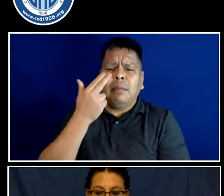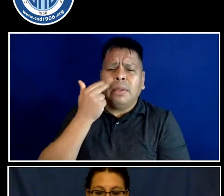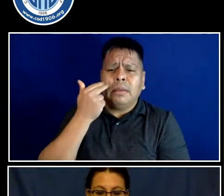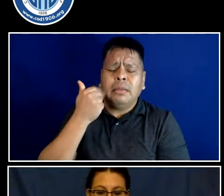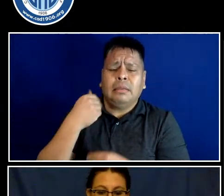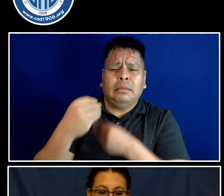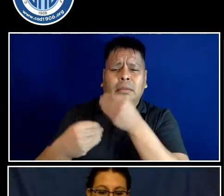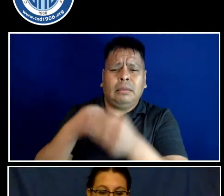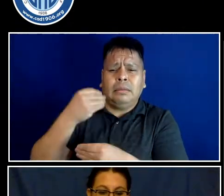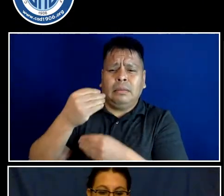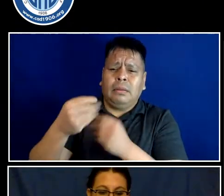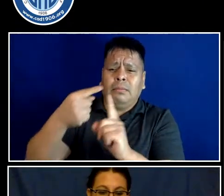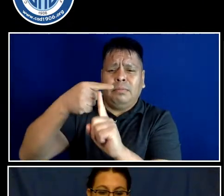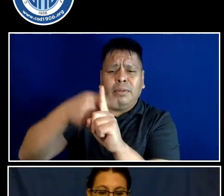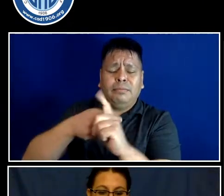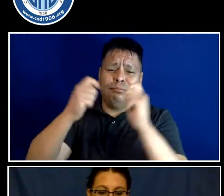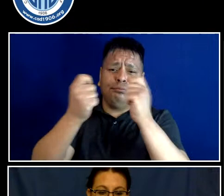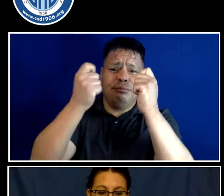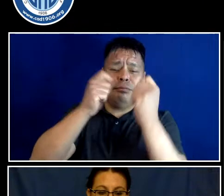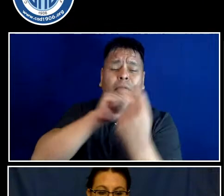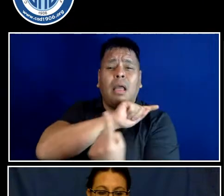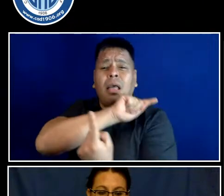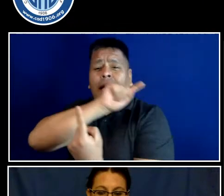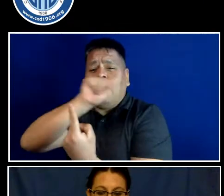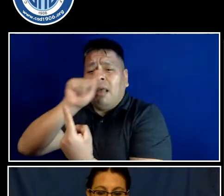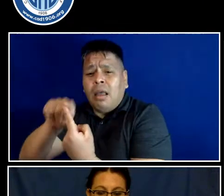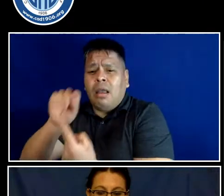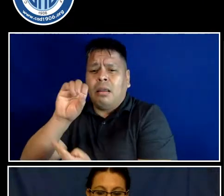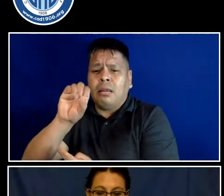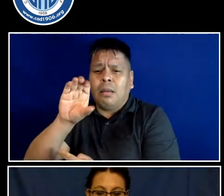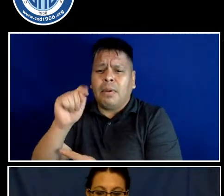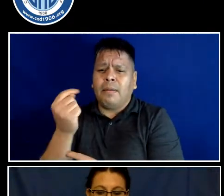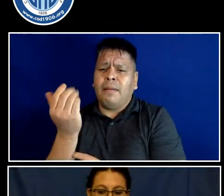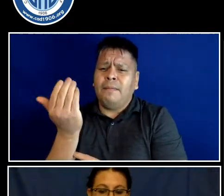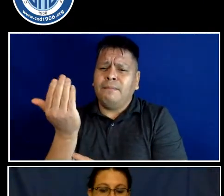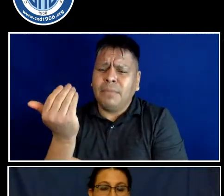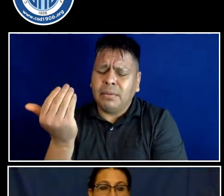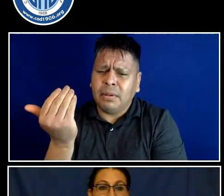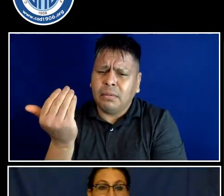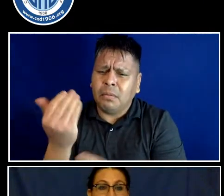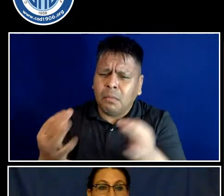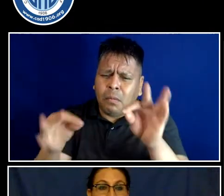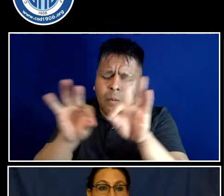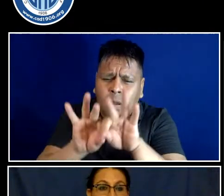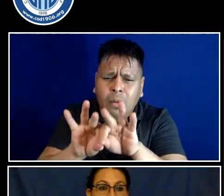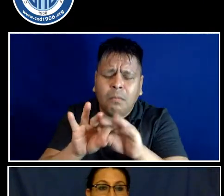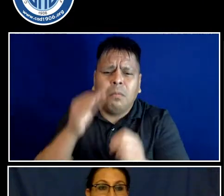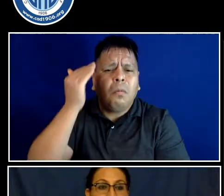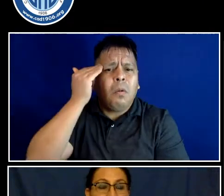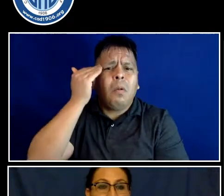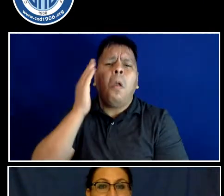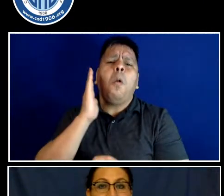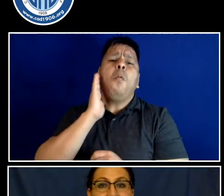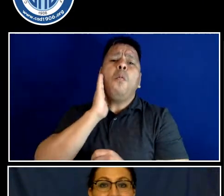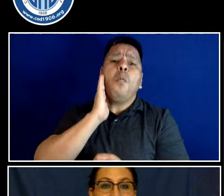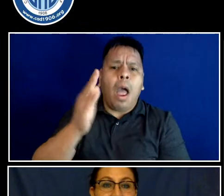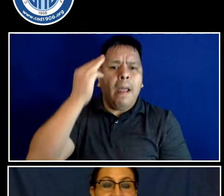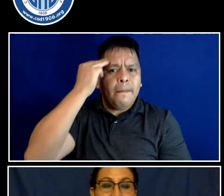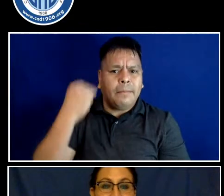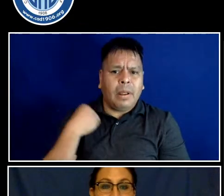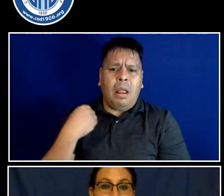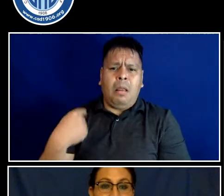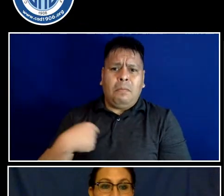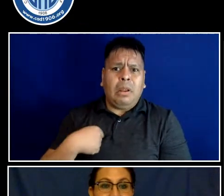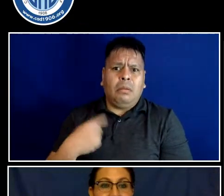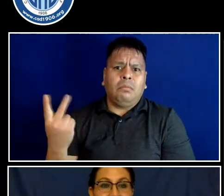have the specific date of the starting of September 15th through October 15th. So we're celebrating the Heritage Month from